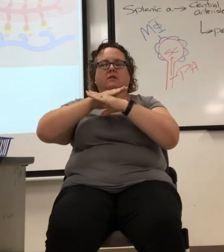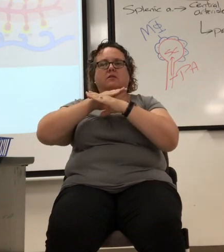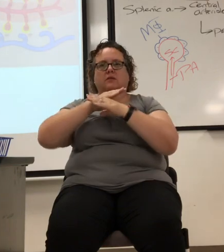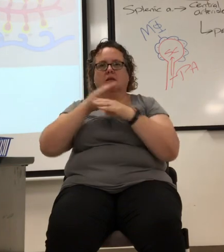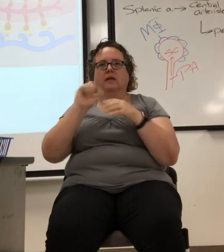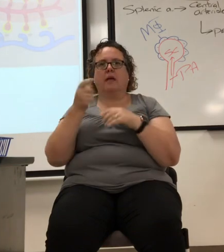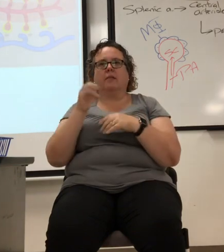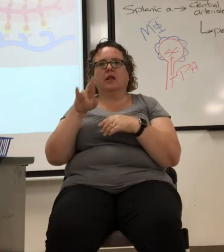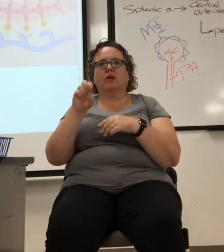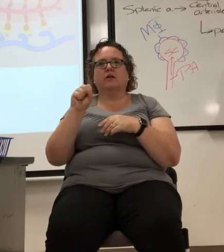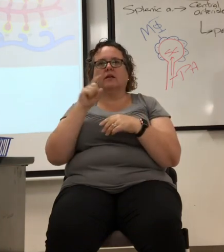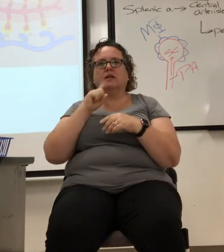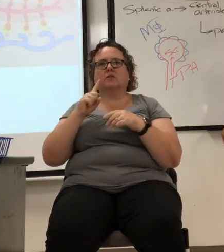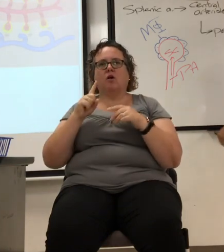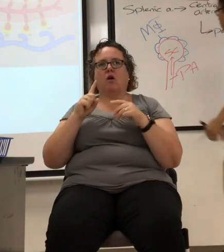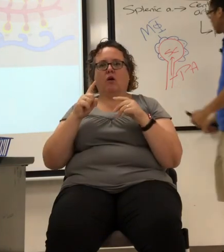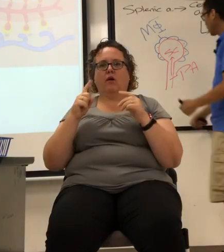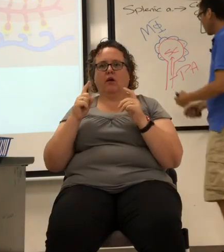Okay.